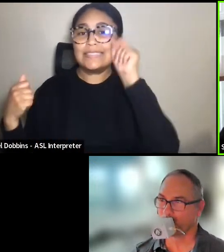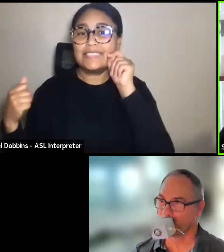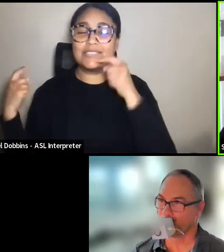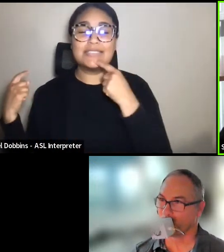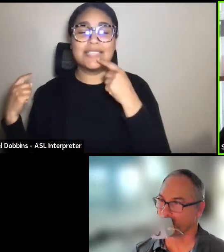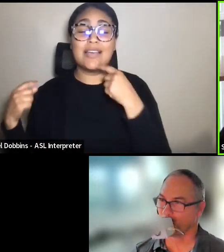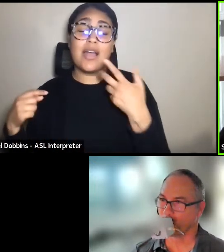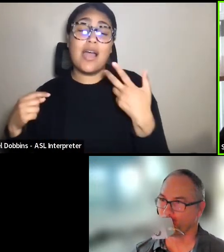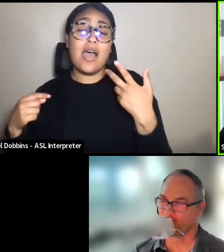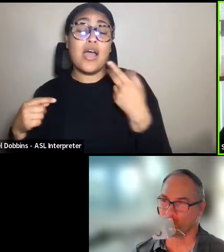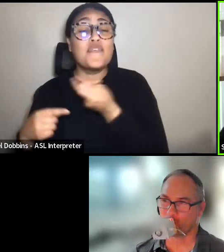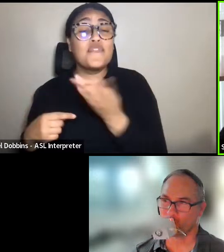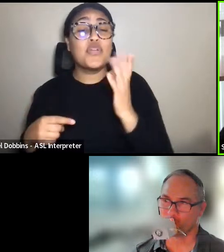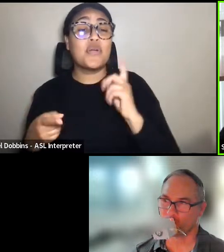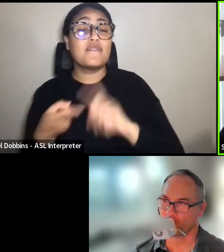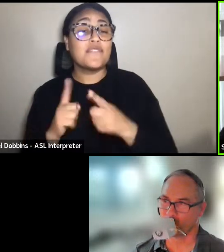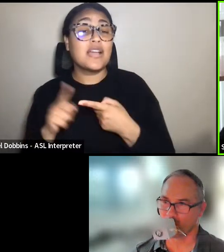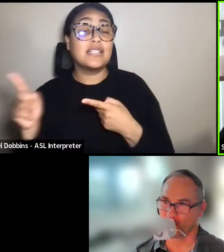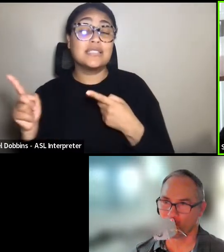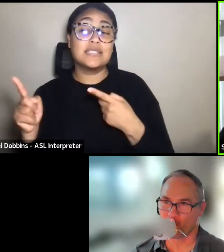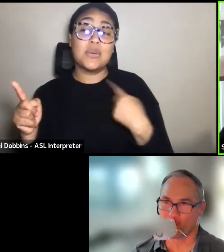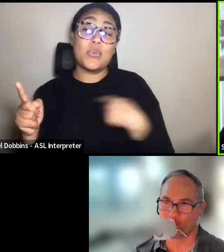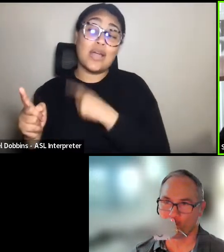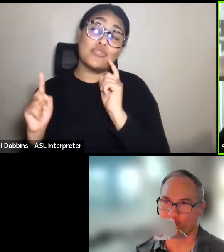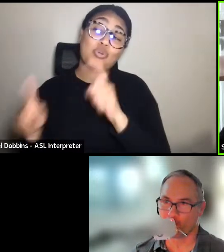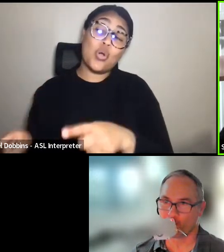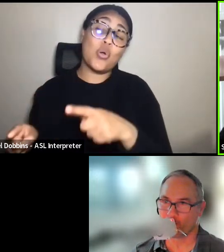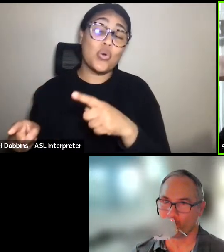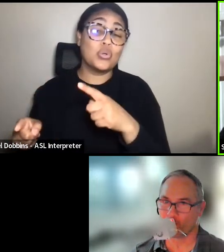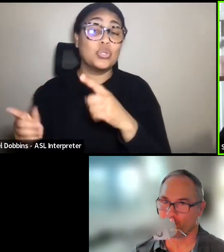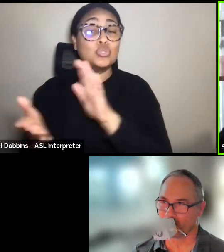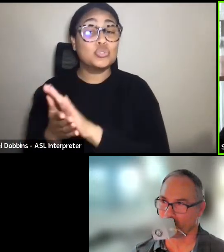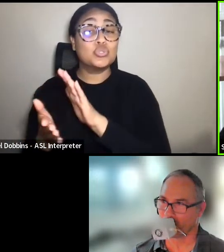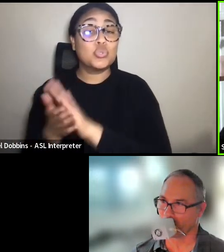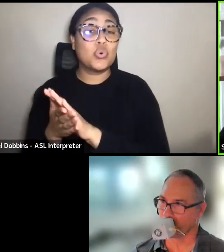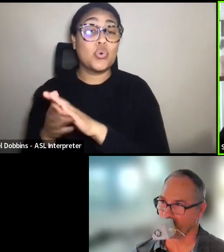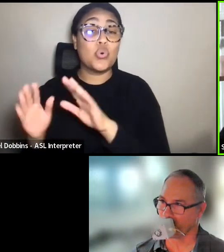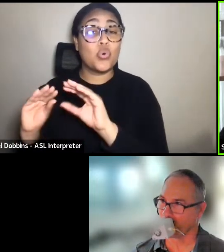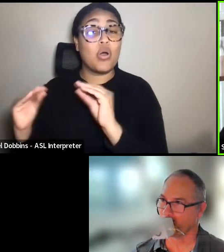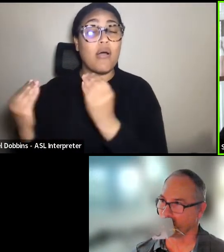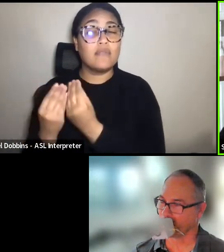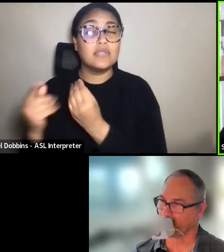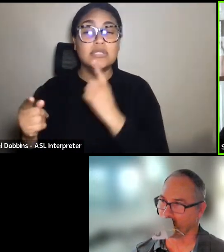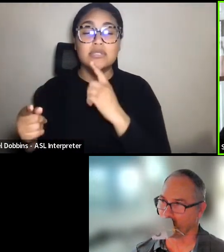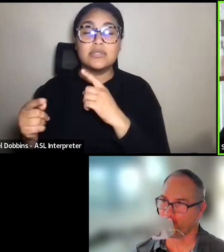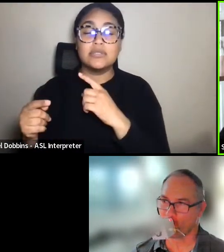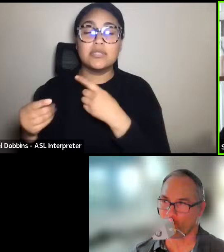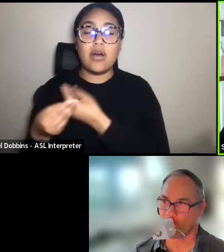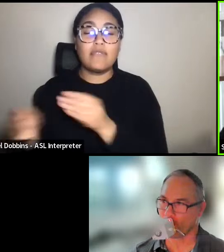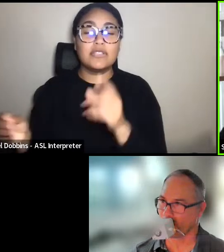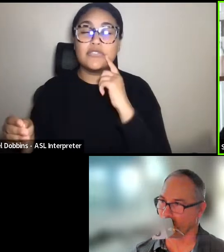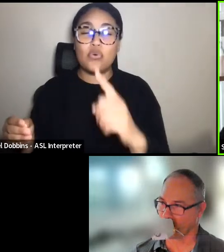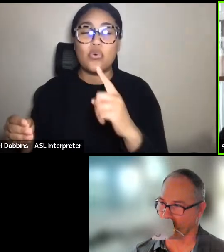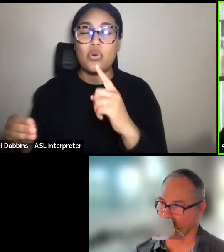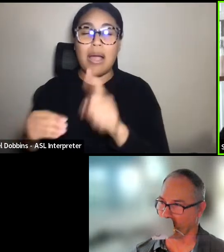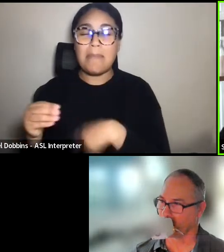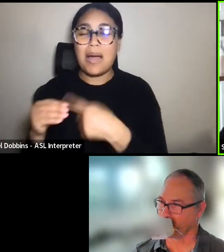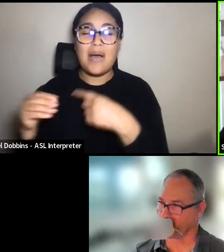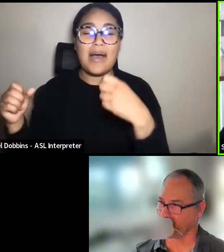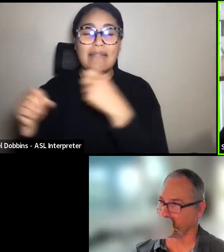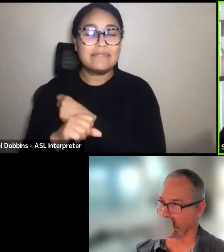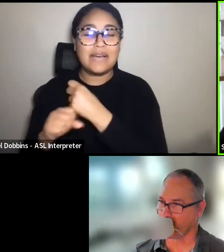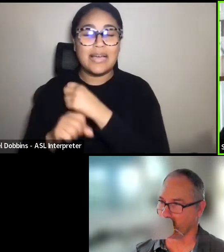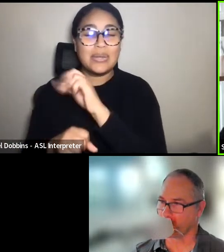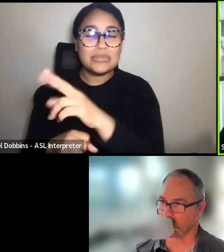friends and one of us we had to go to the school office and answer. We were being interviewed about something about a fight. So they had a dialogue